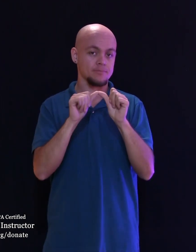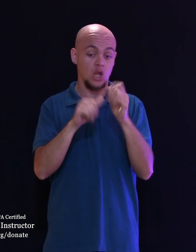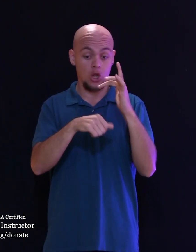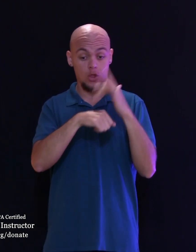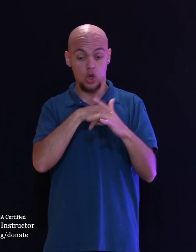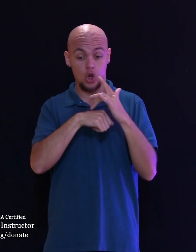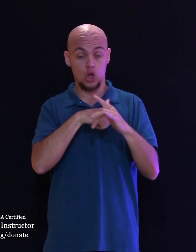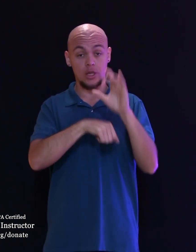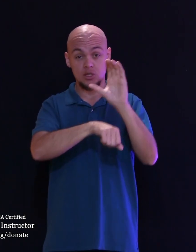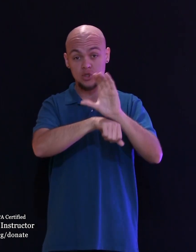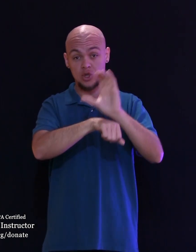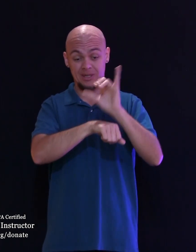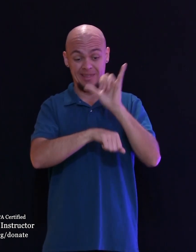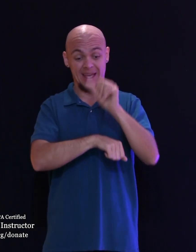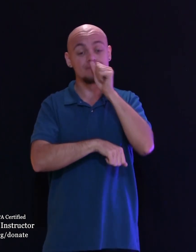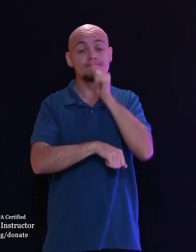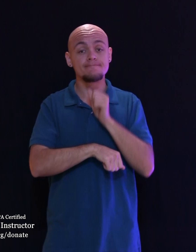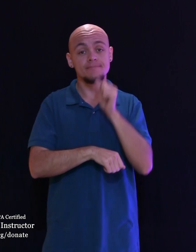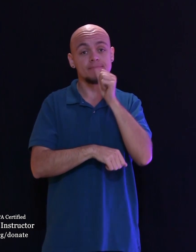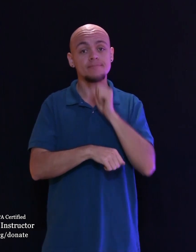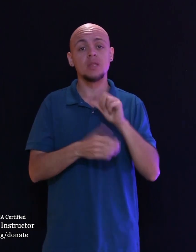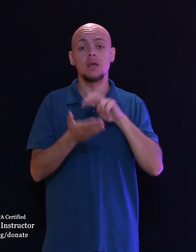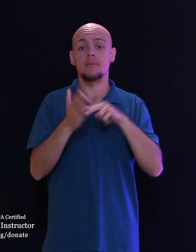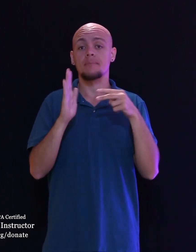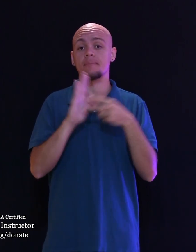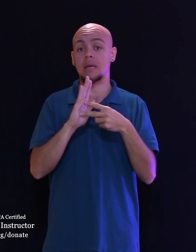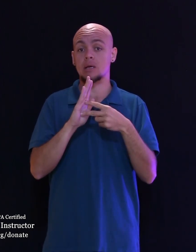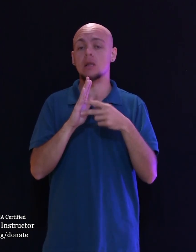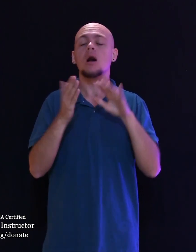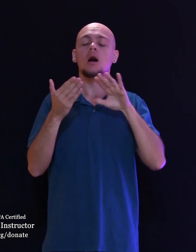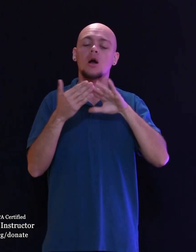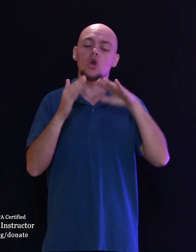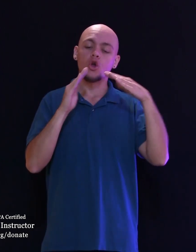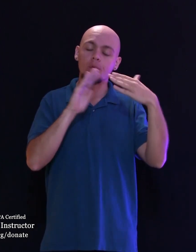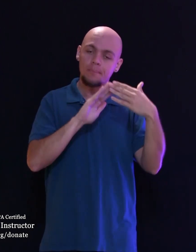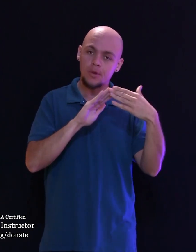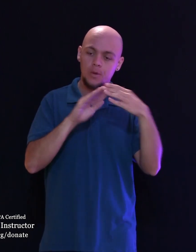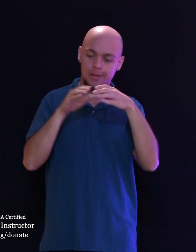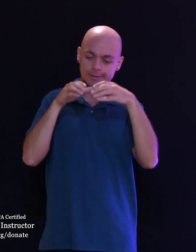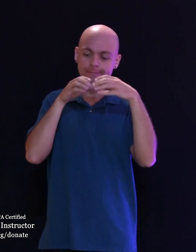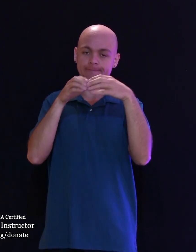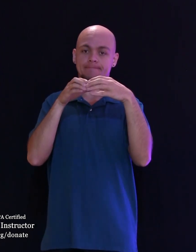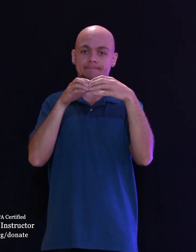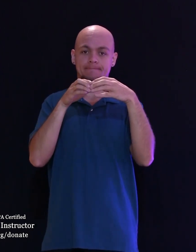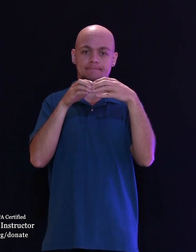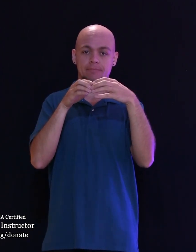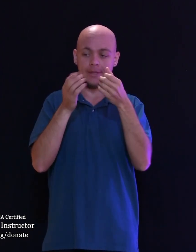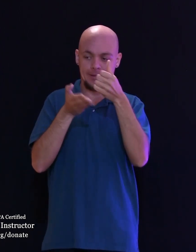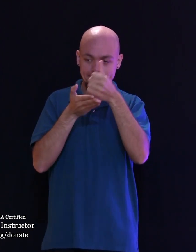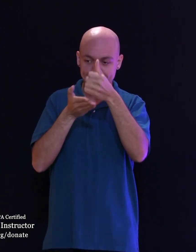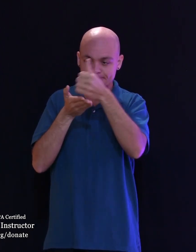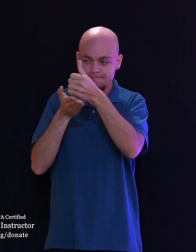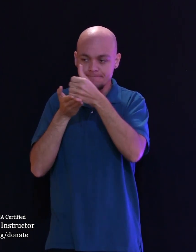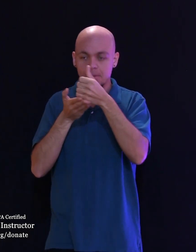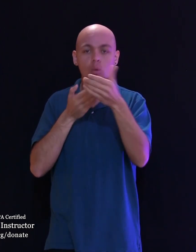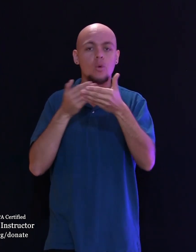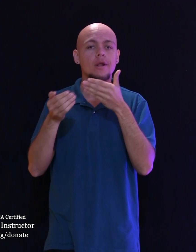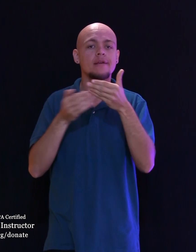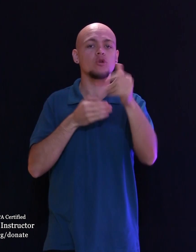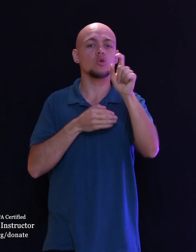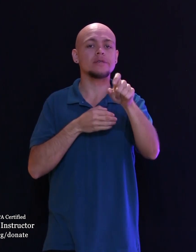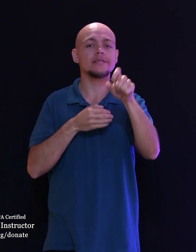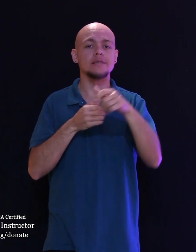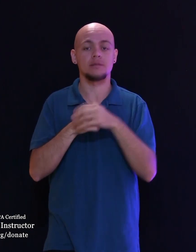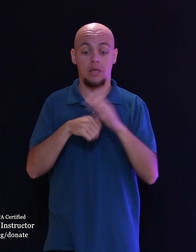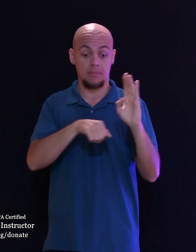rallied around you and helped you in time of need. Your business went out, then the Christian community came together and helped you. In